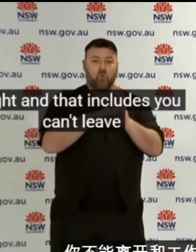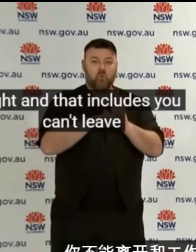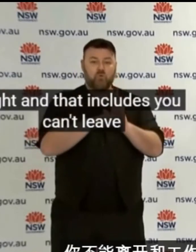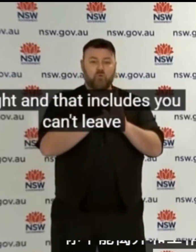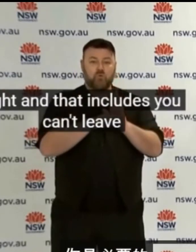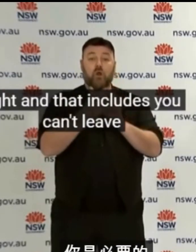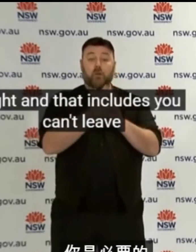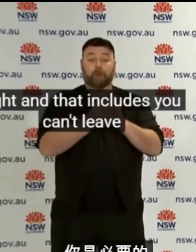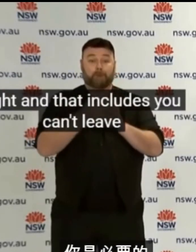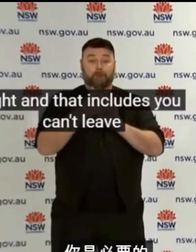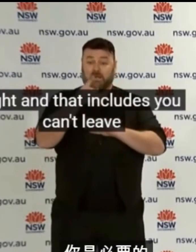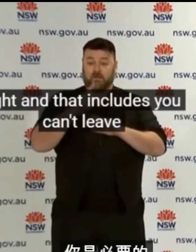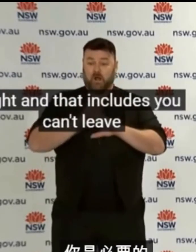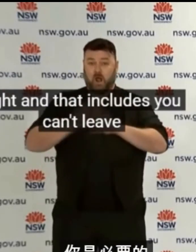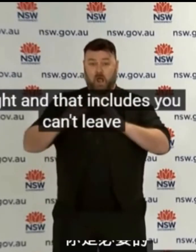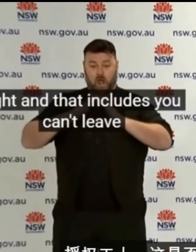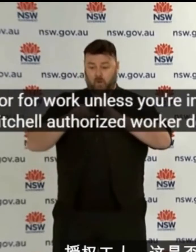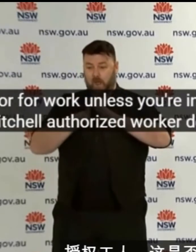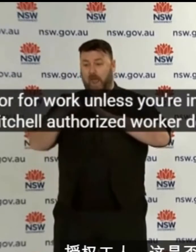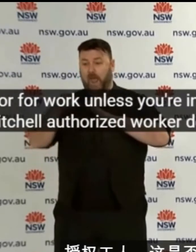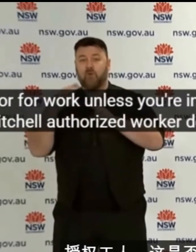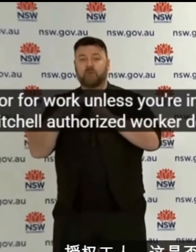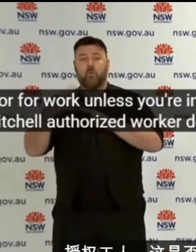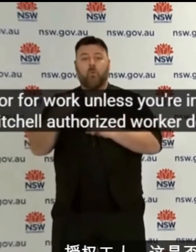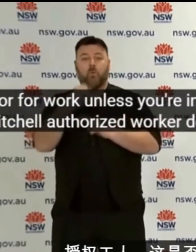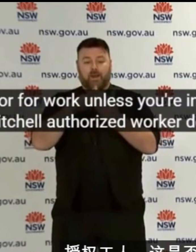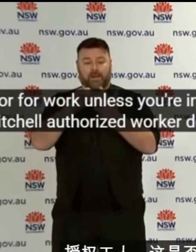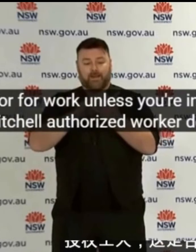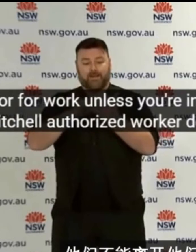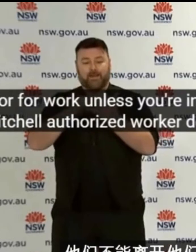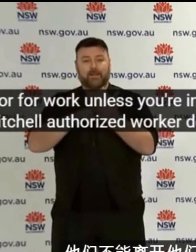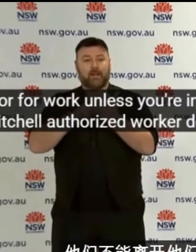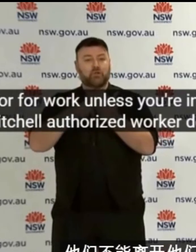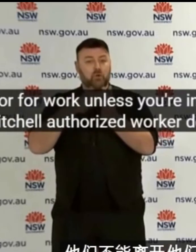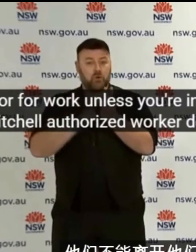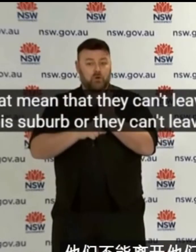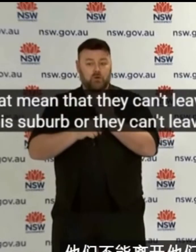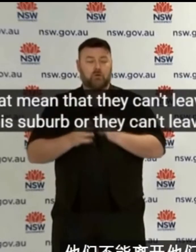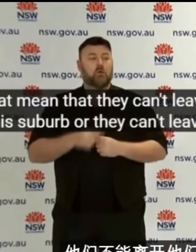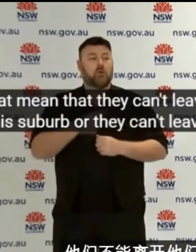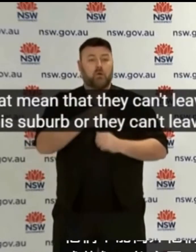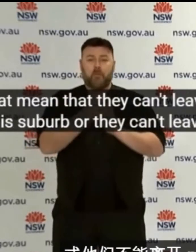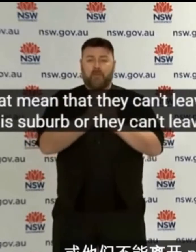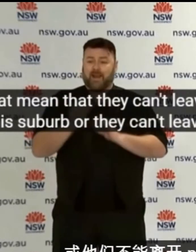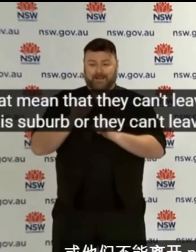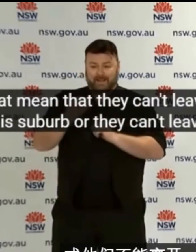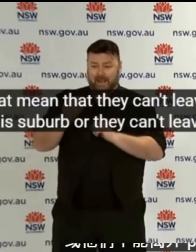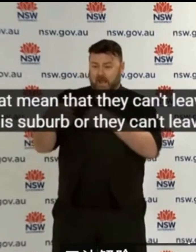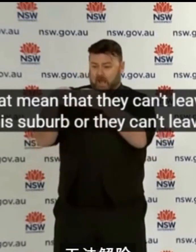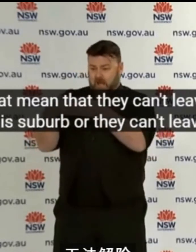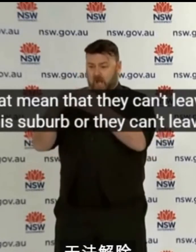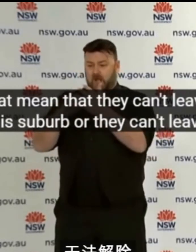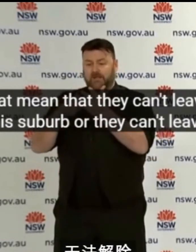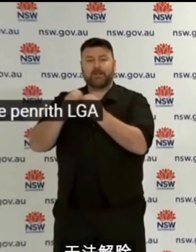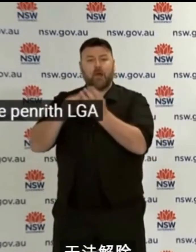essential authorised worker. That's correct. Does that mean that they can't leave their suburb, or they can't leave the Penrith LGA? They can't leave the